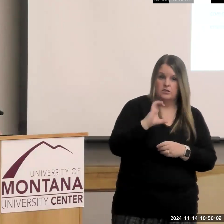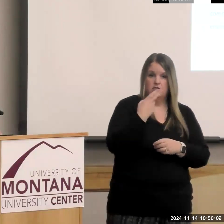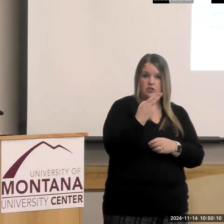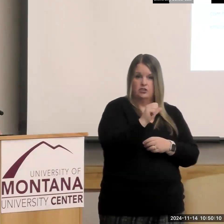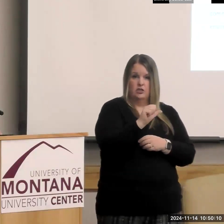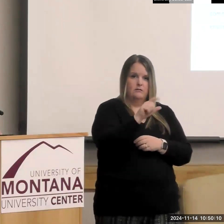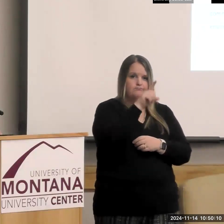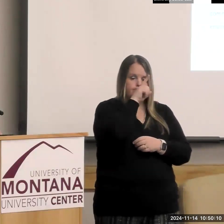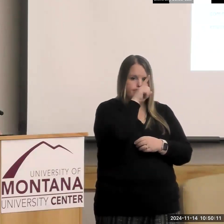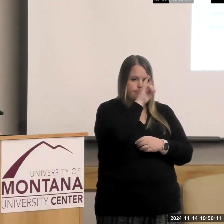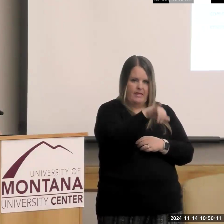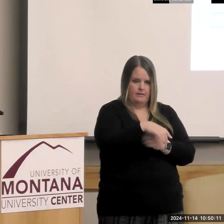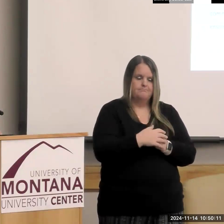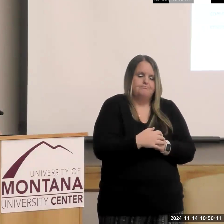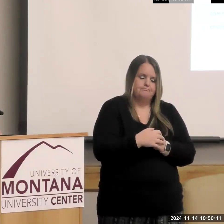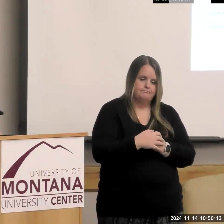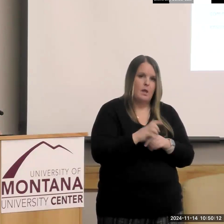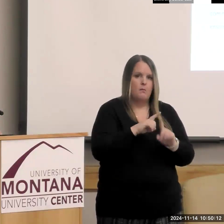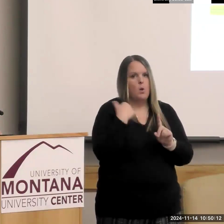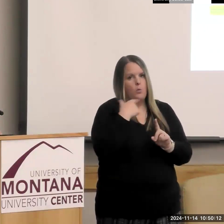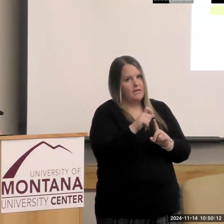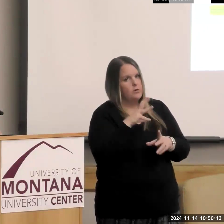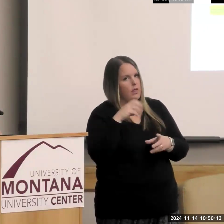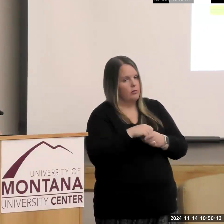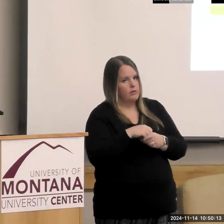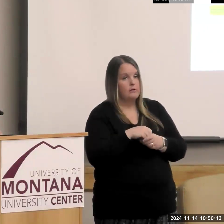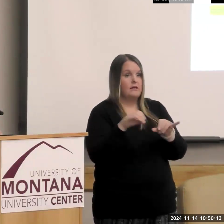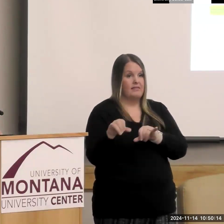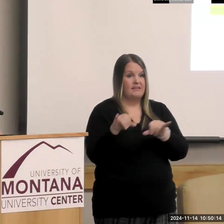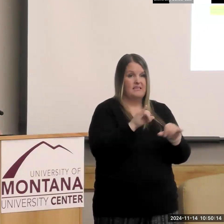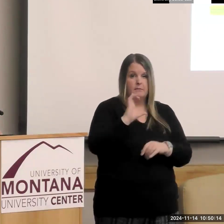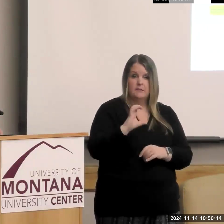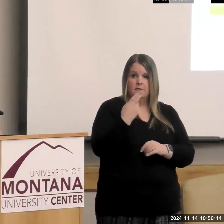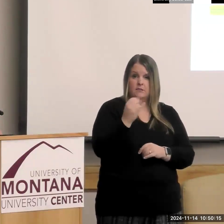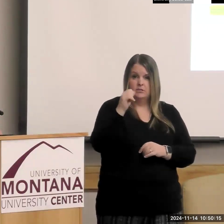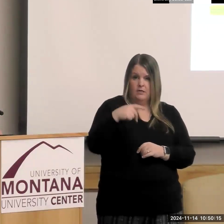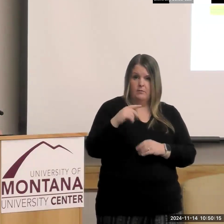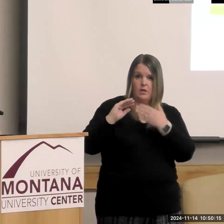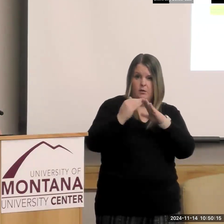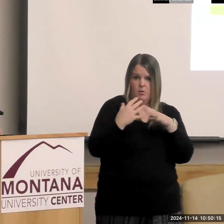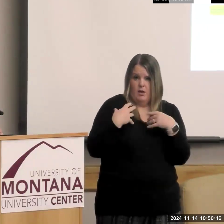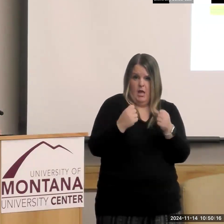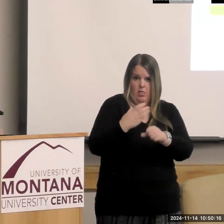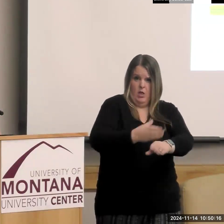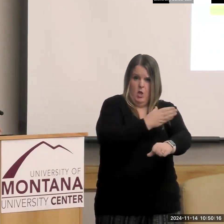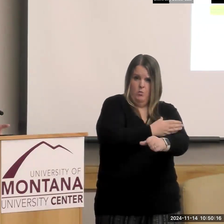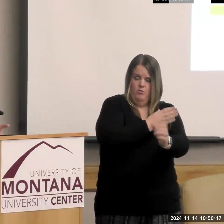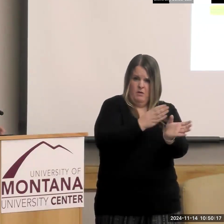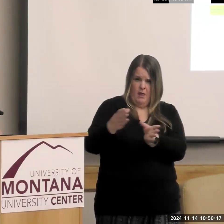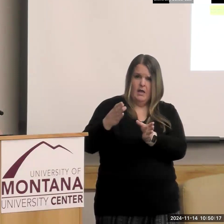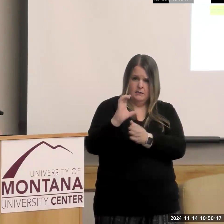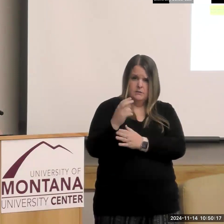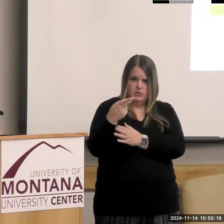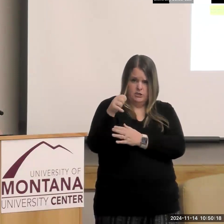don't, but we need to be able to do that. Same thing with CHIPs, the community health improvement plans. And